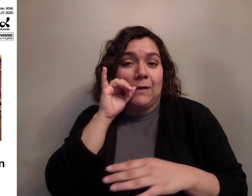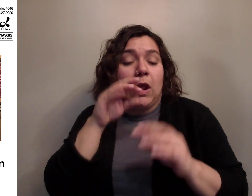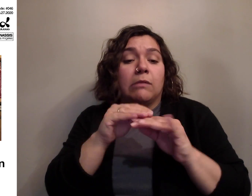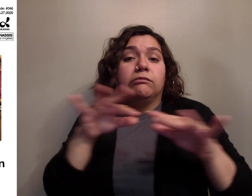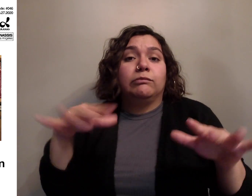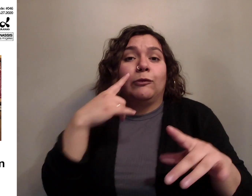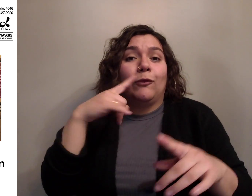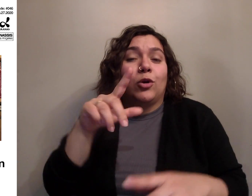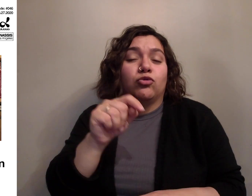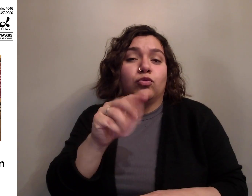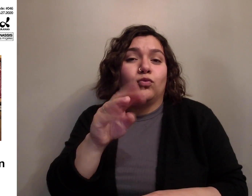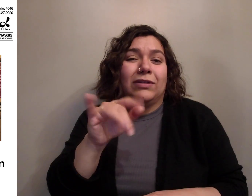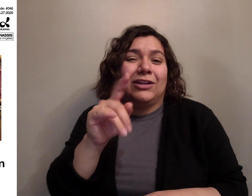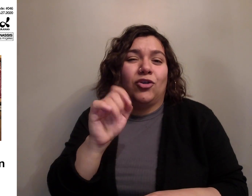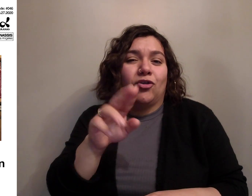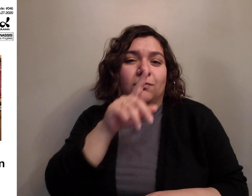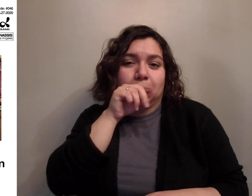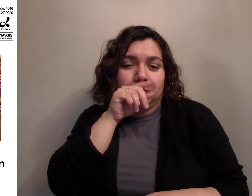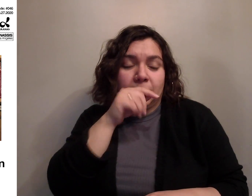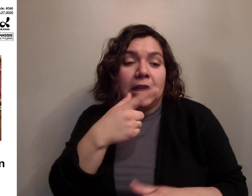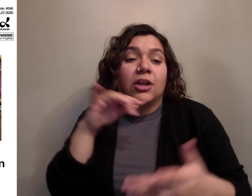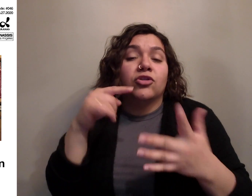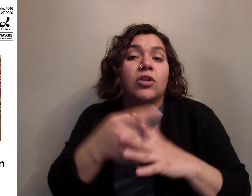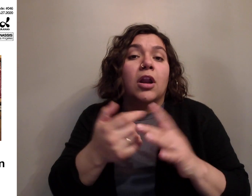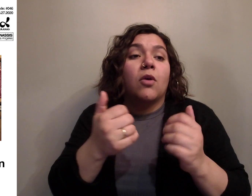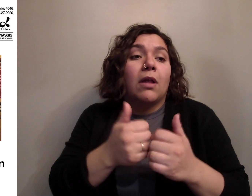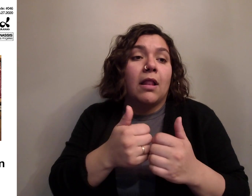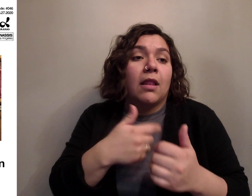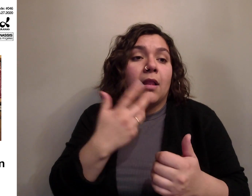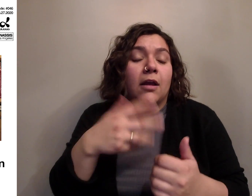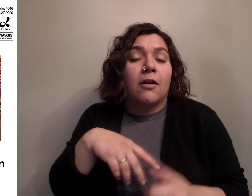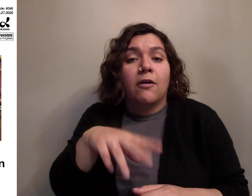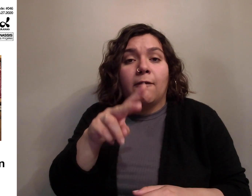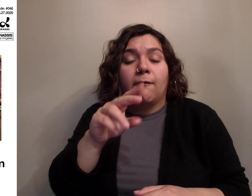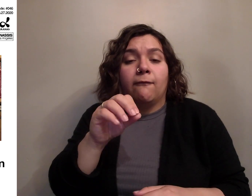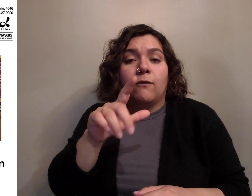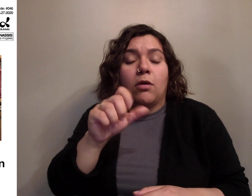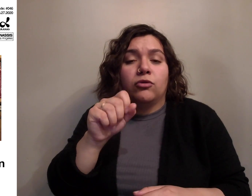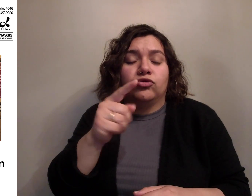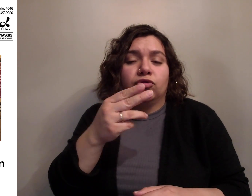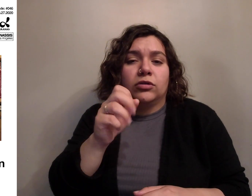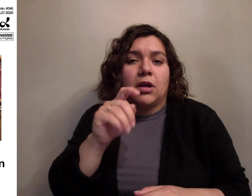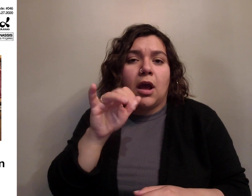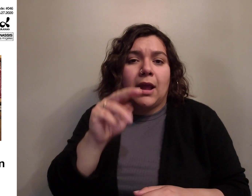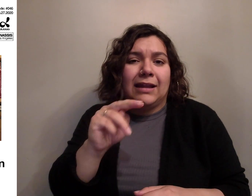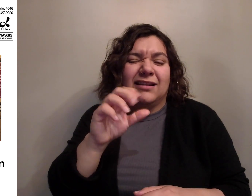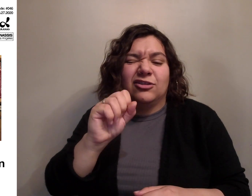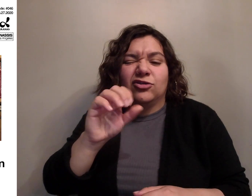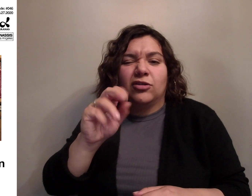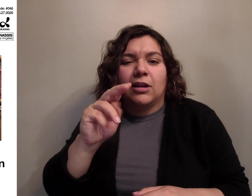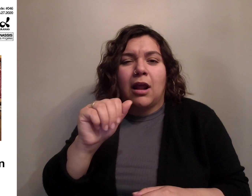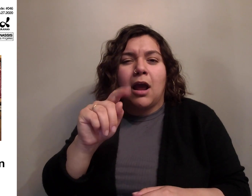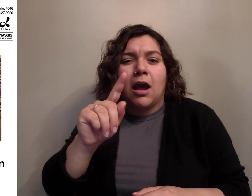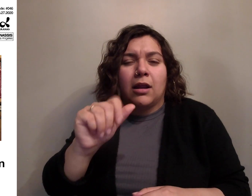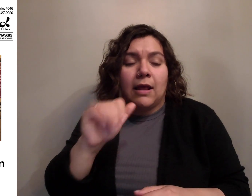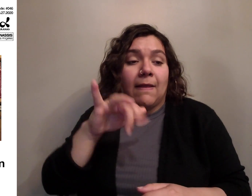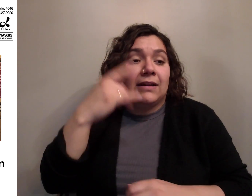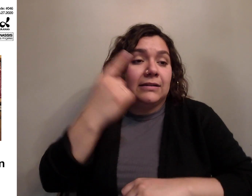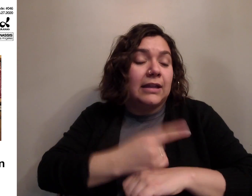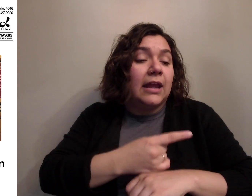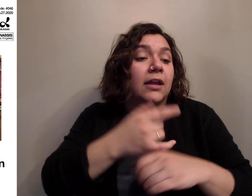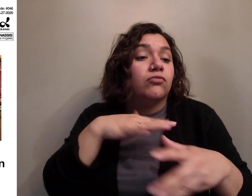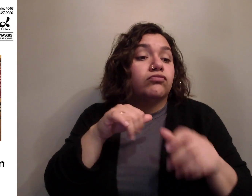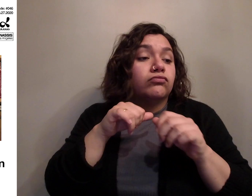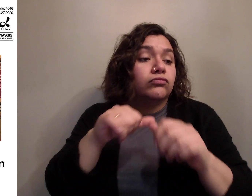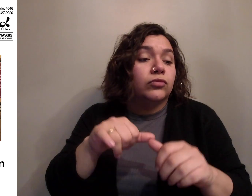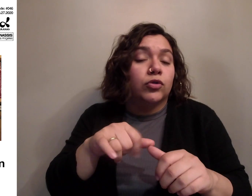his iPhone and then broadcasting it out onto Twitter. And he began with Beethoven's Waldstein Sonata that